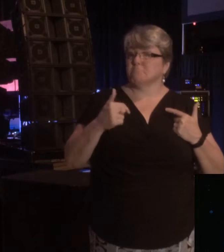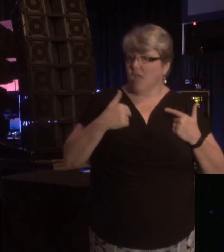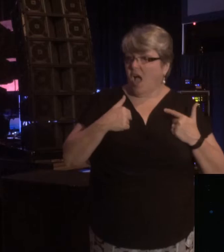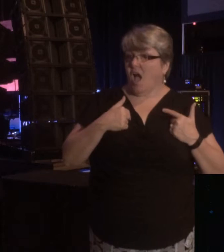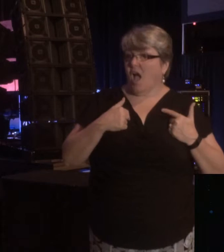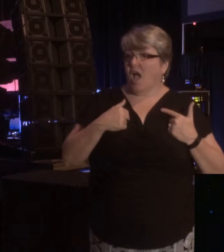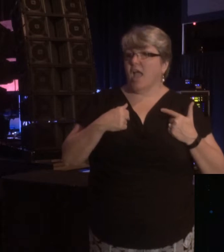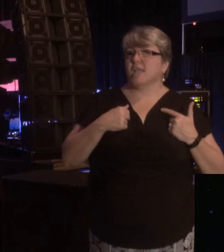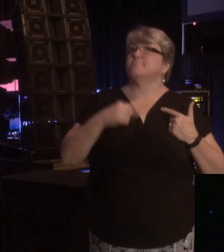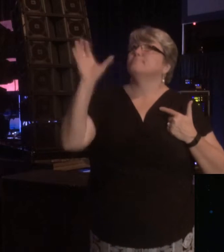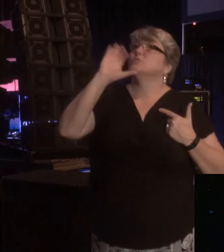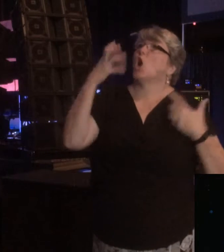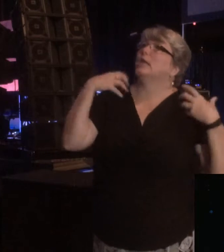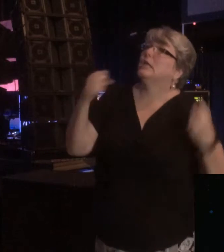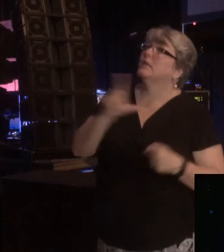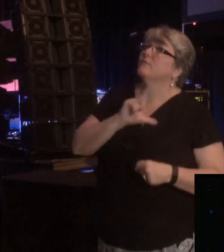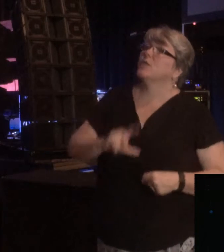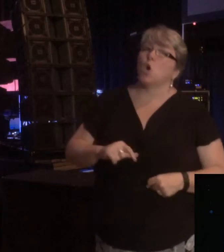and